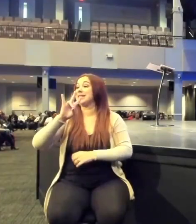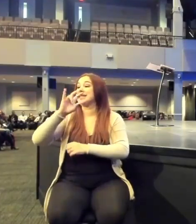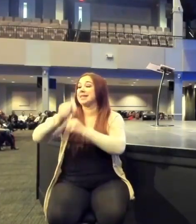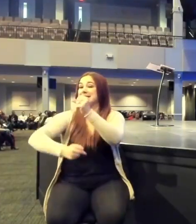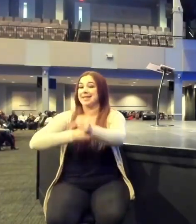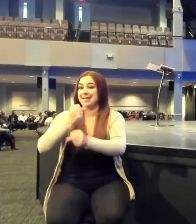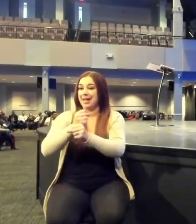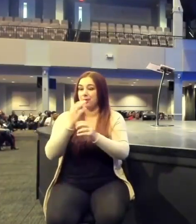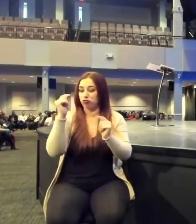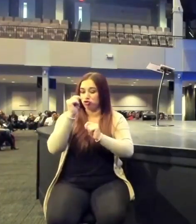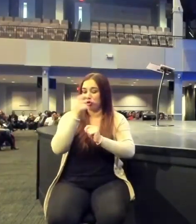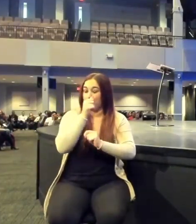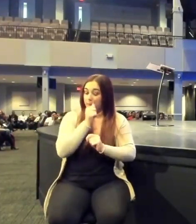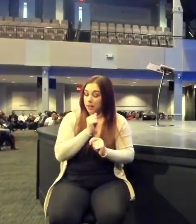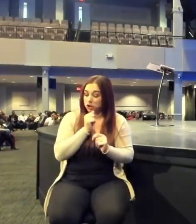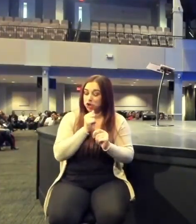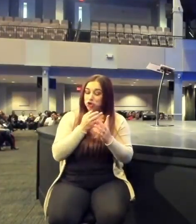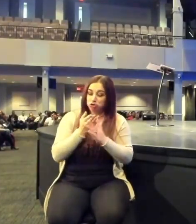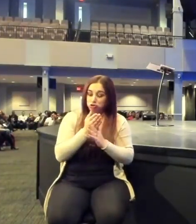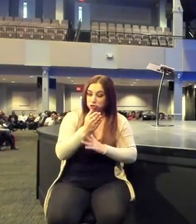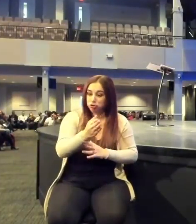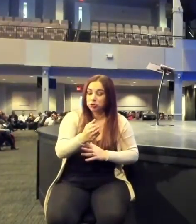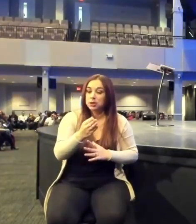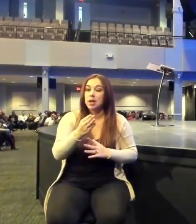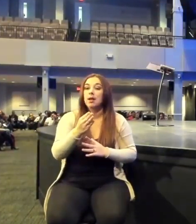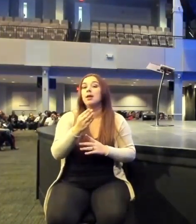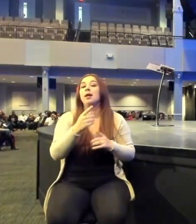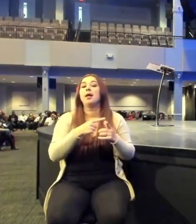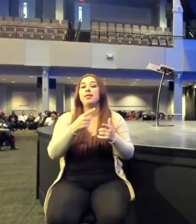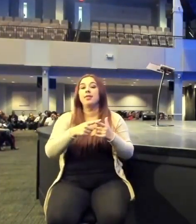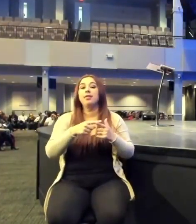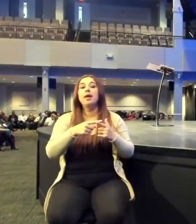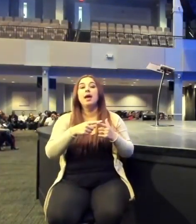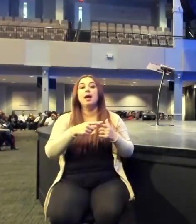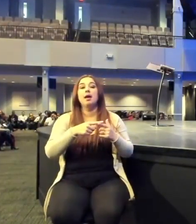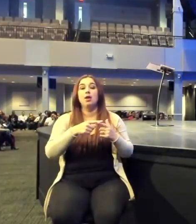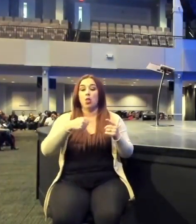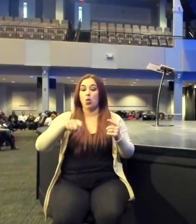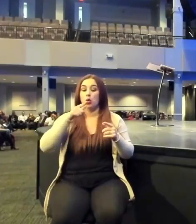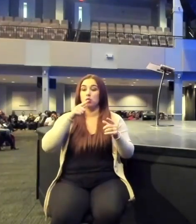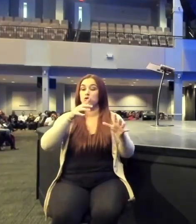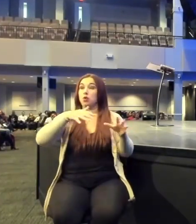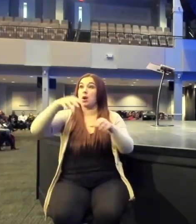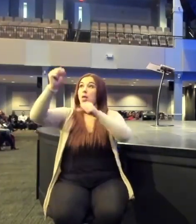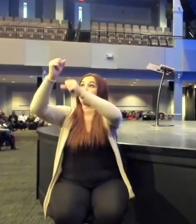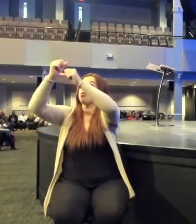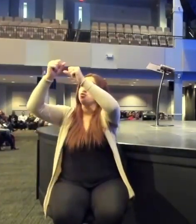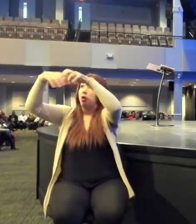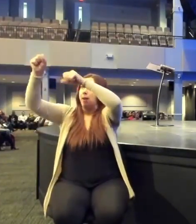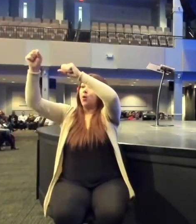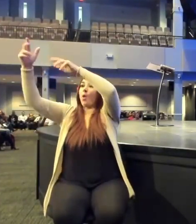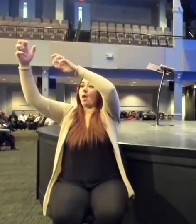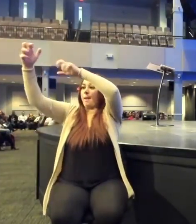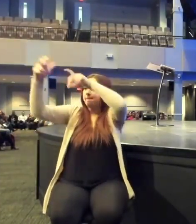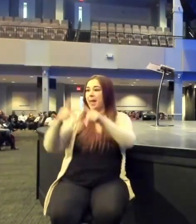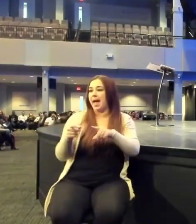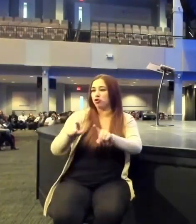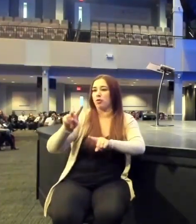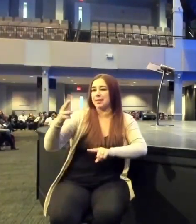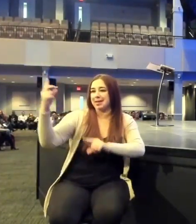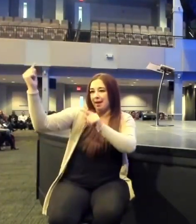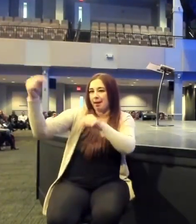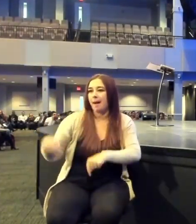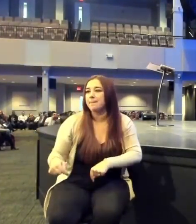7 years of tribulation, and then we, those who've been caught up in the rapture, will come back back with Jesus at the second coming,